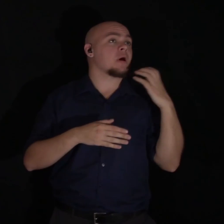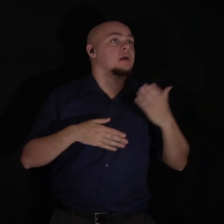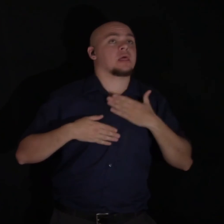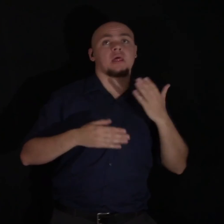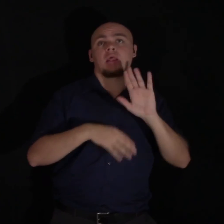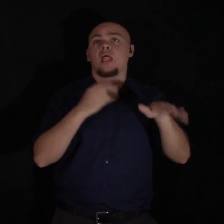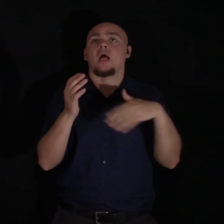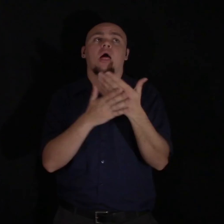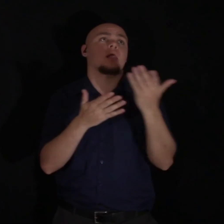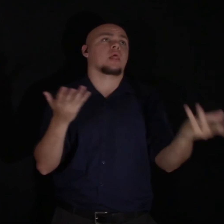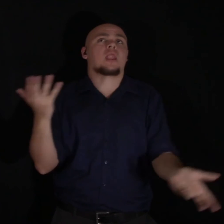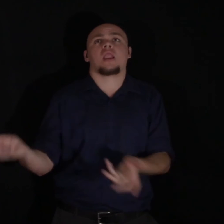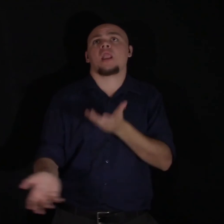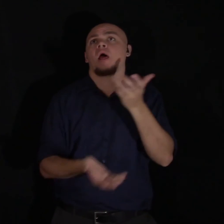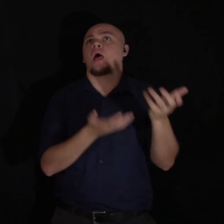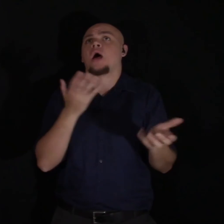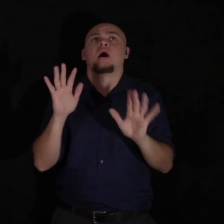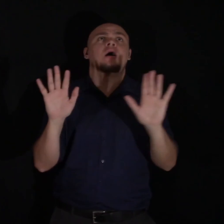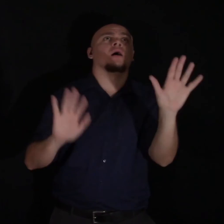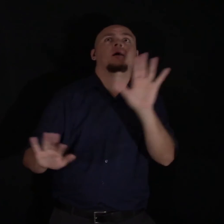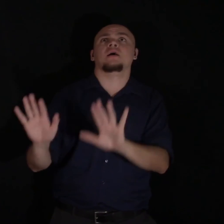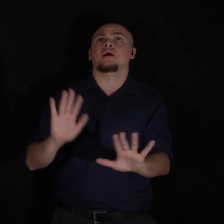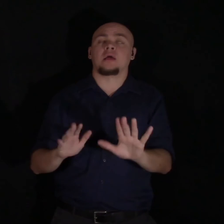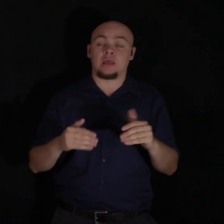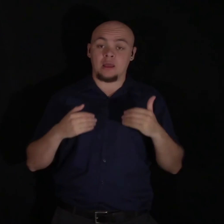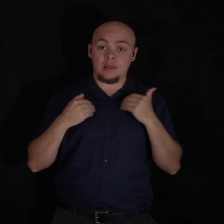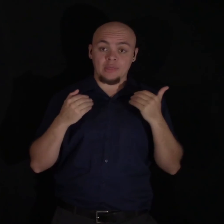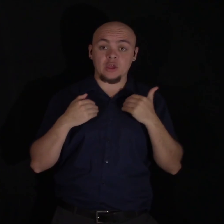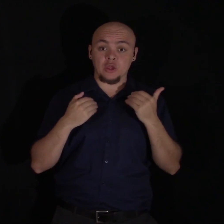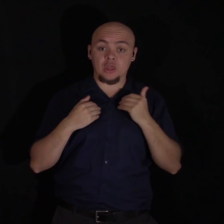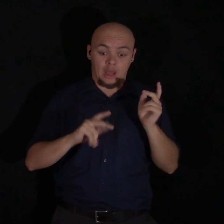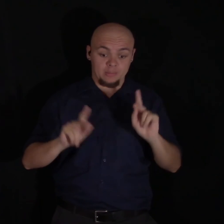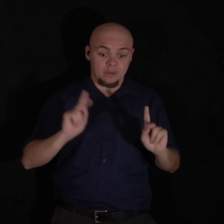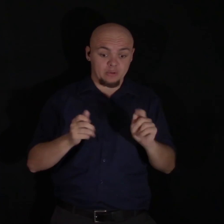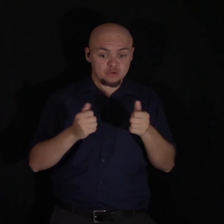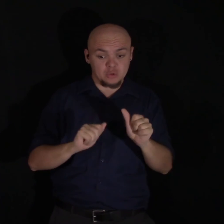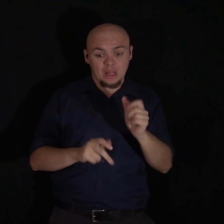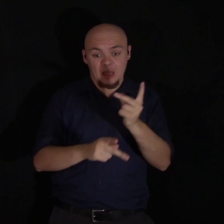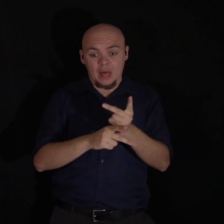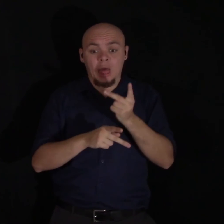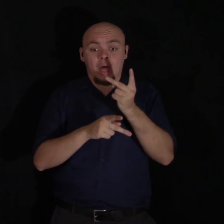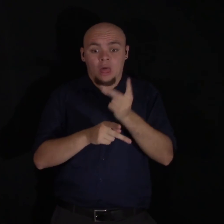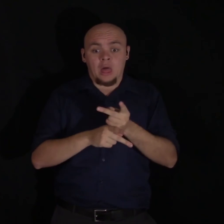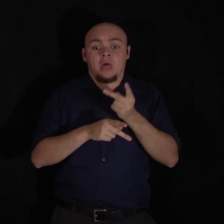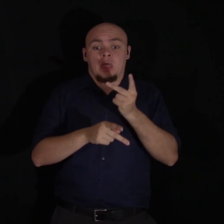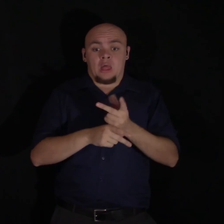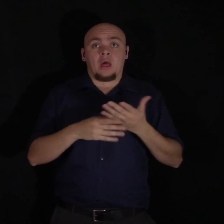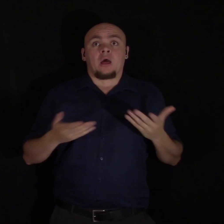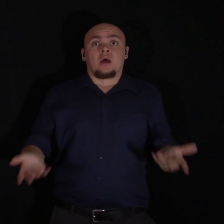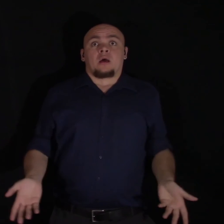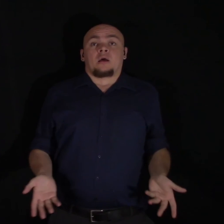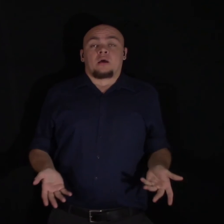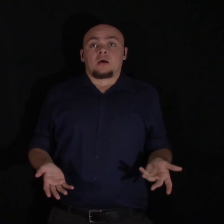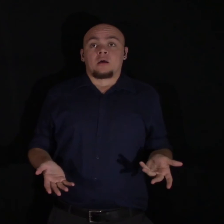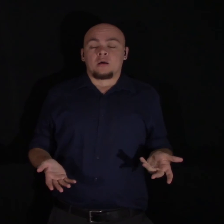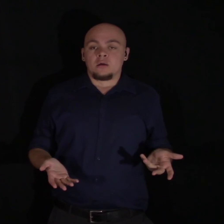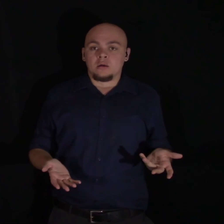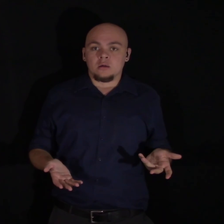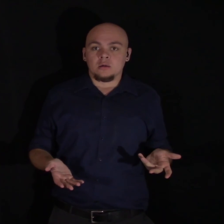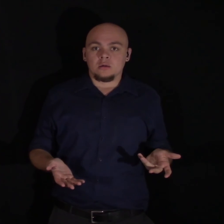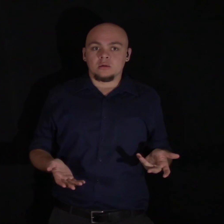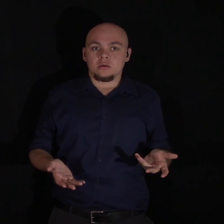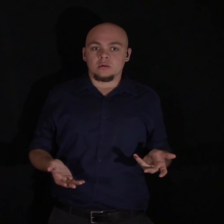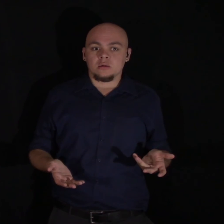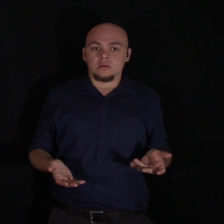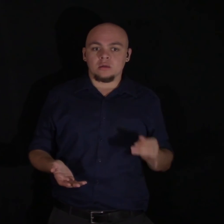in the air. It's even about keeping our youth intact. And yet, who wants to be friends